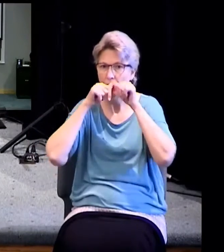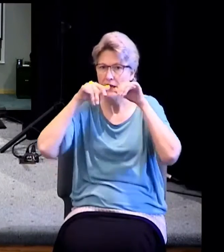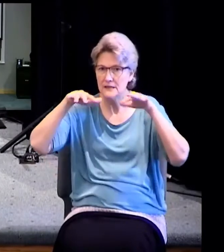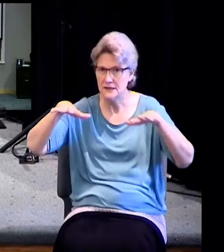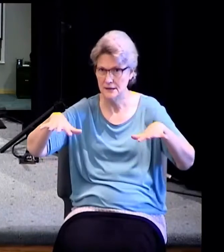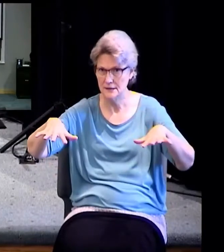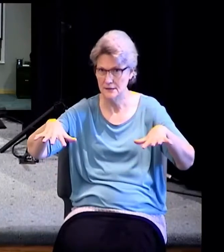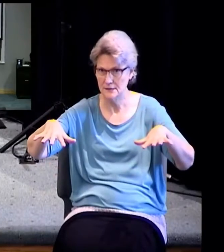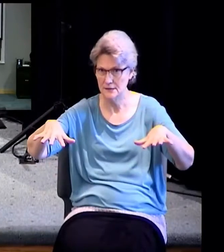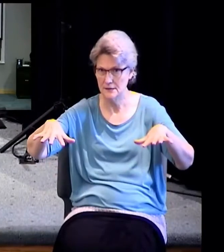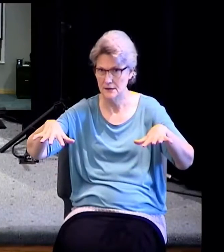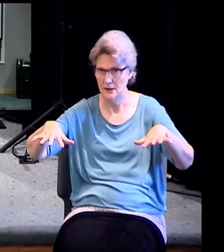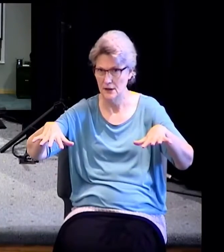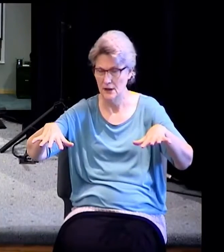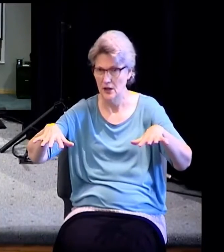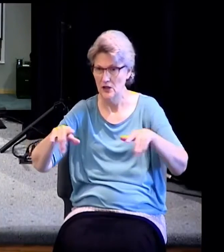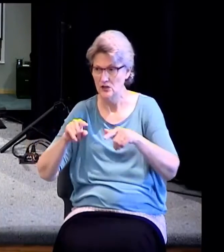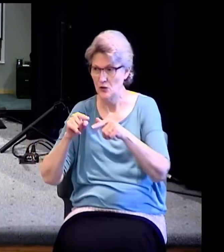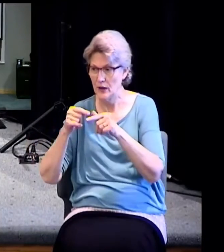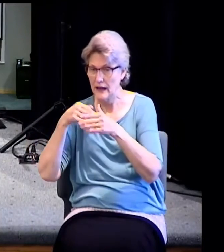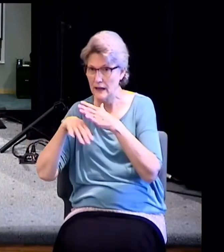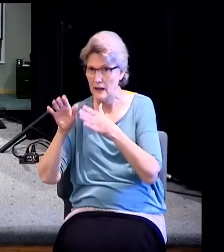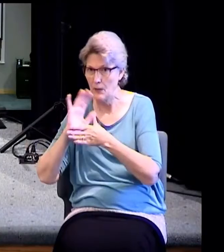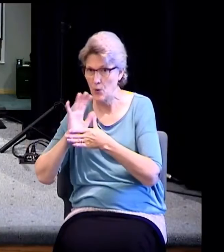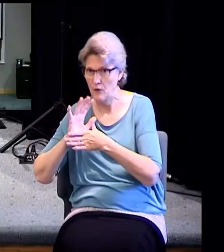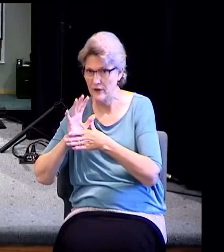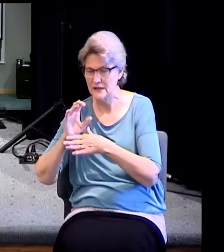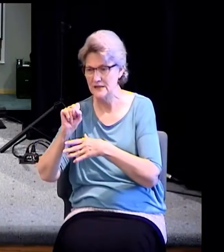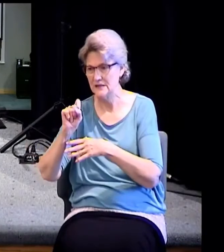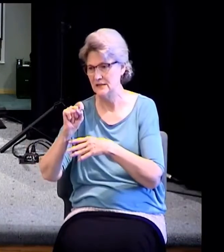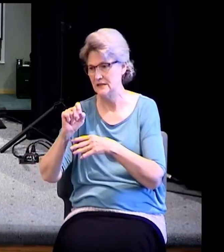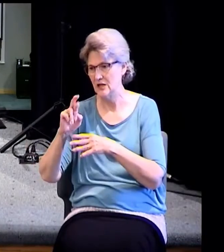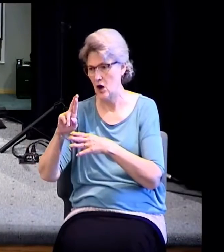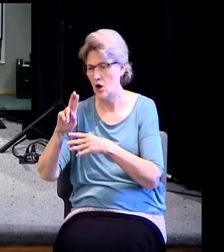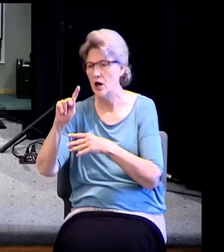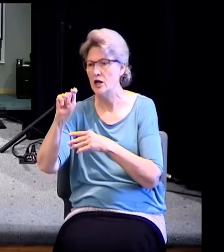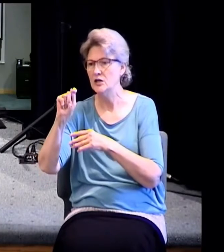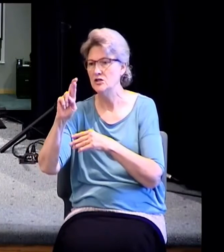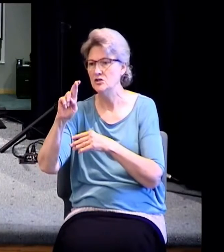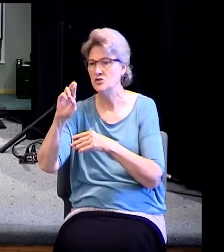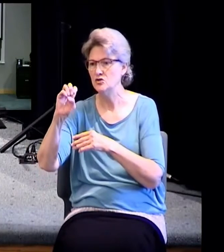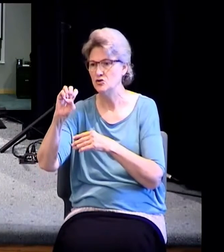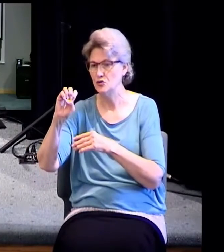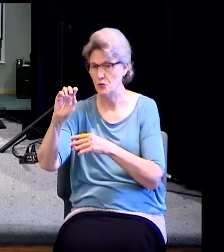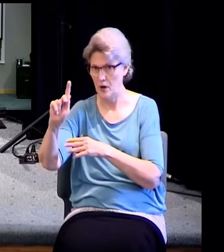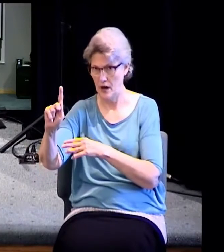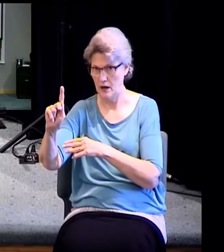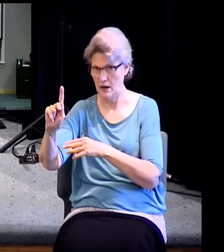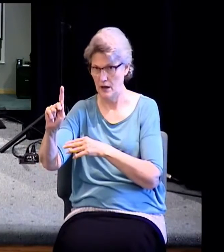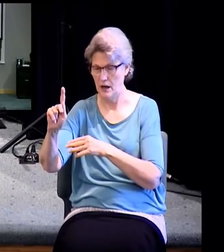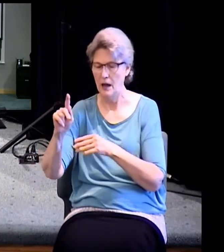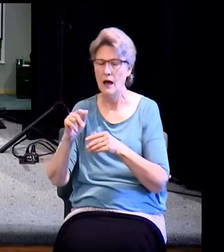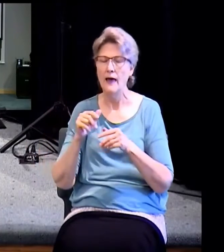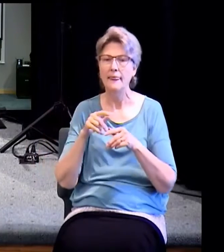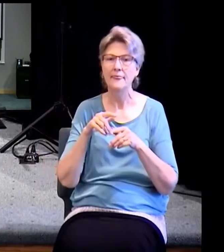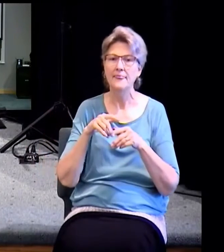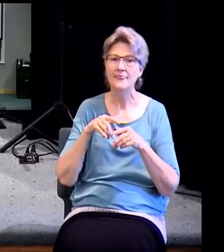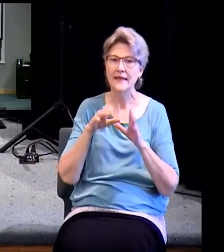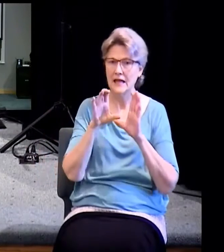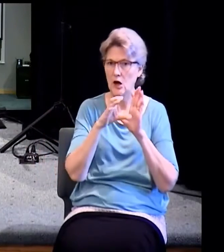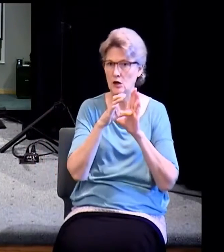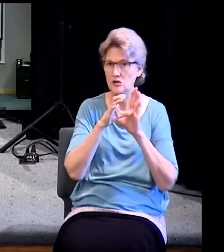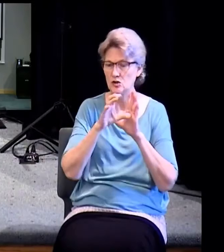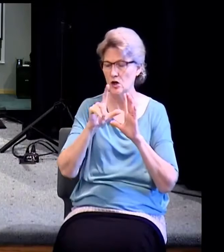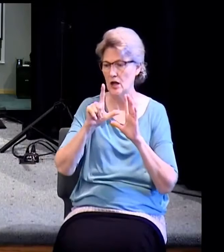he gave that sign. There's something in the name. There's something deeper in